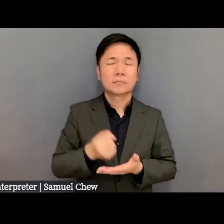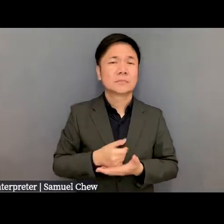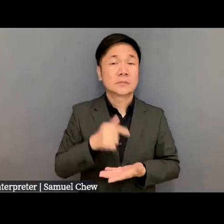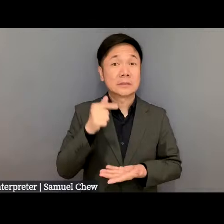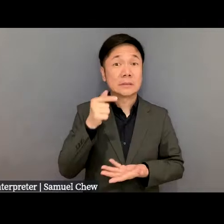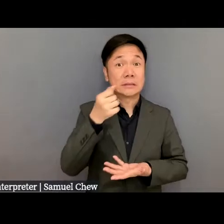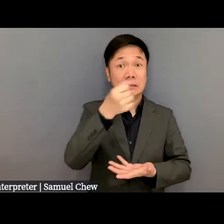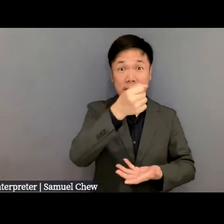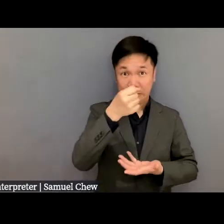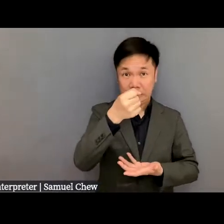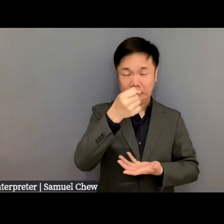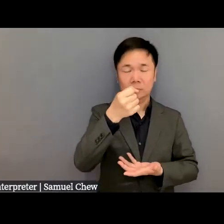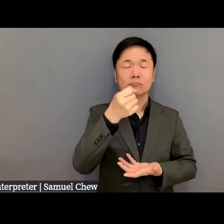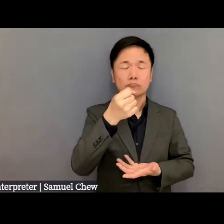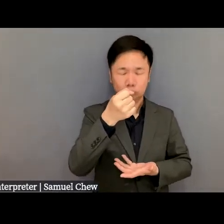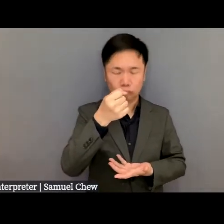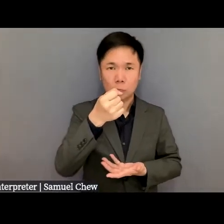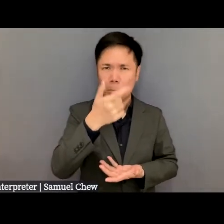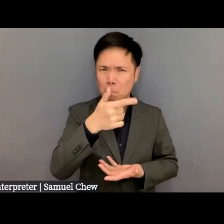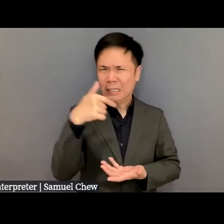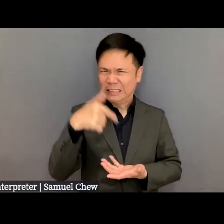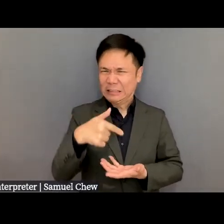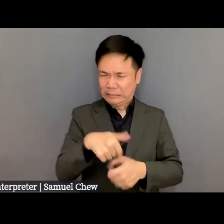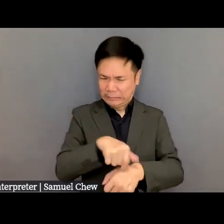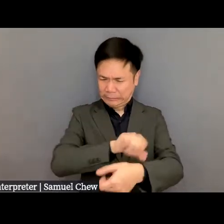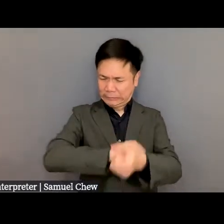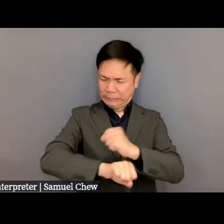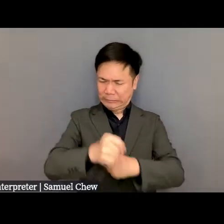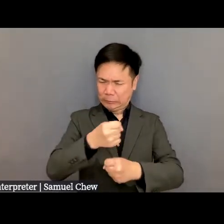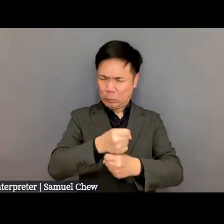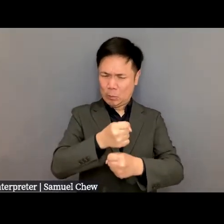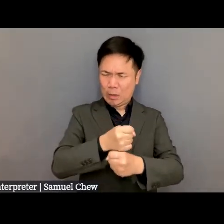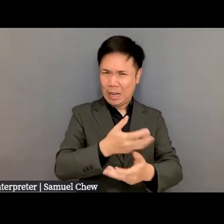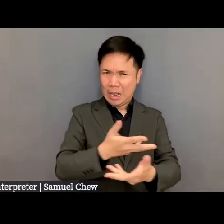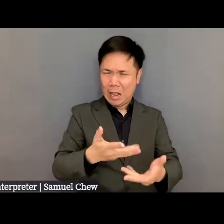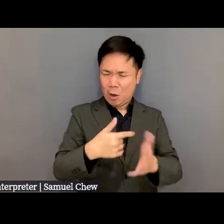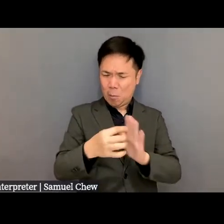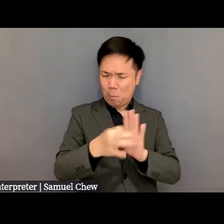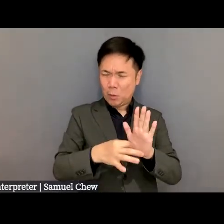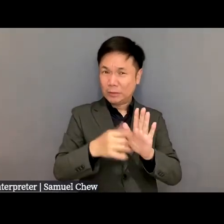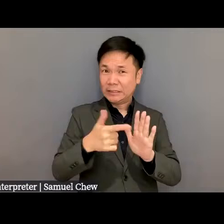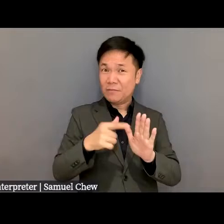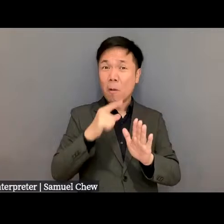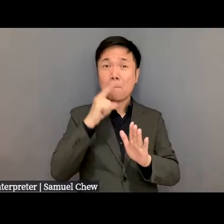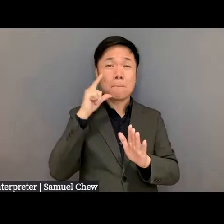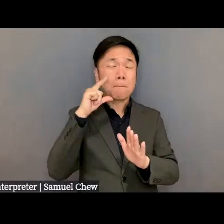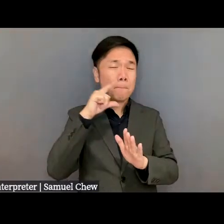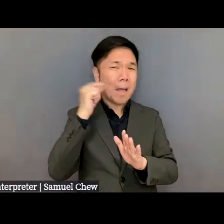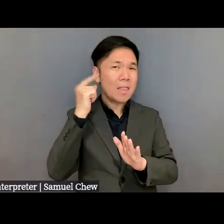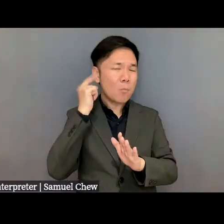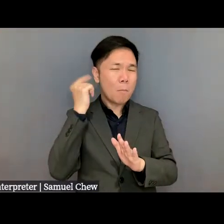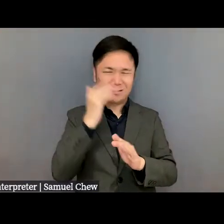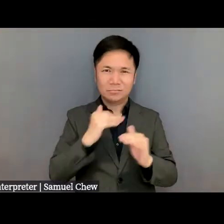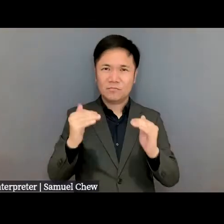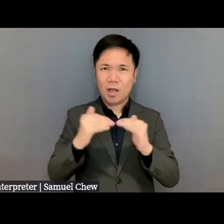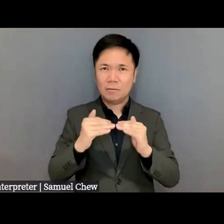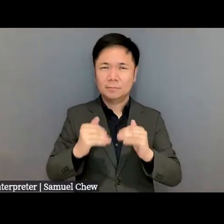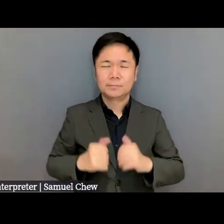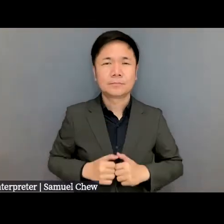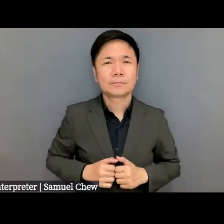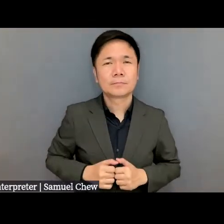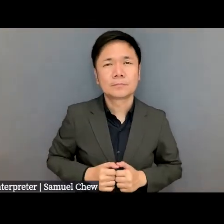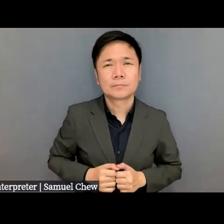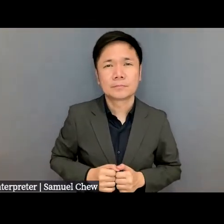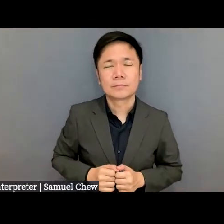grantees must do certain things, must have certain policies in there for gender equality. And